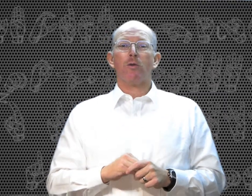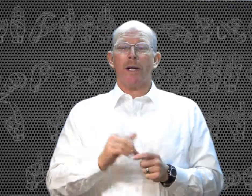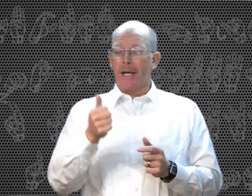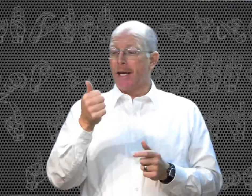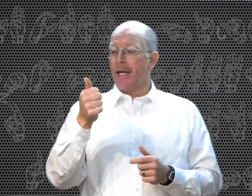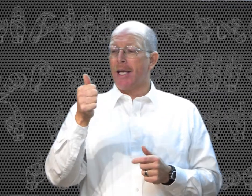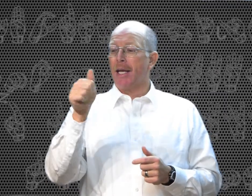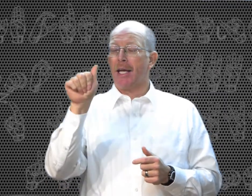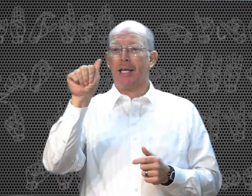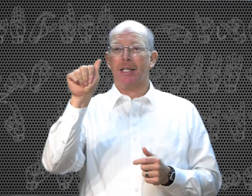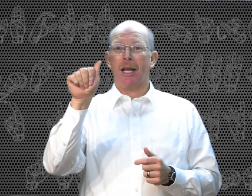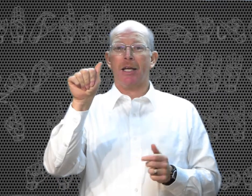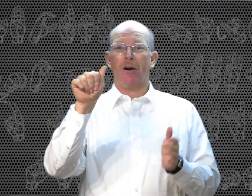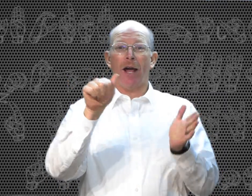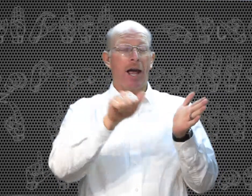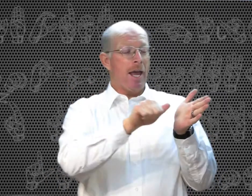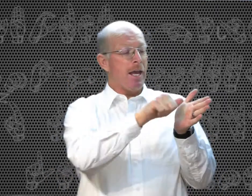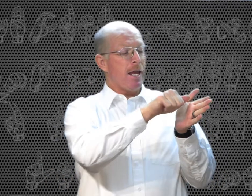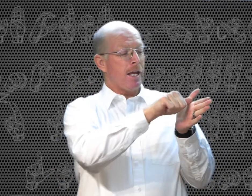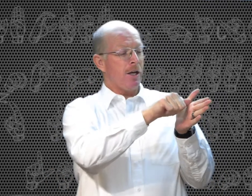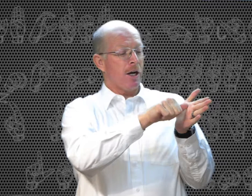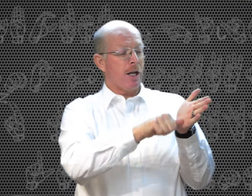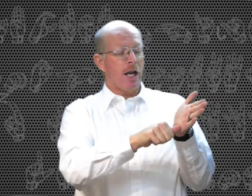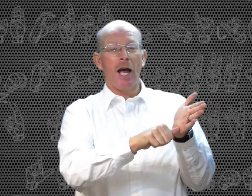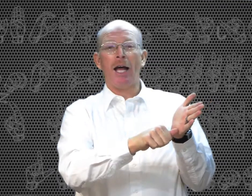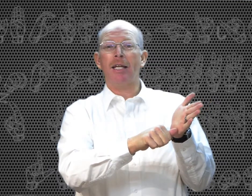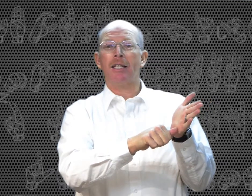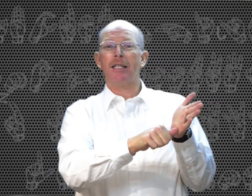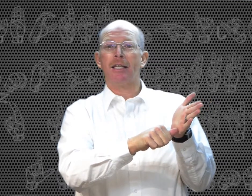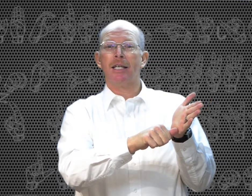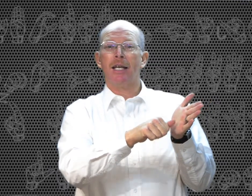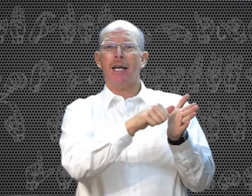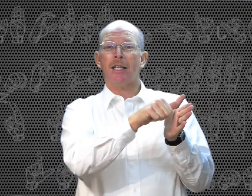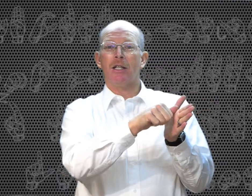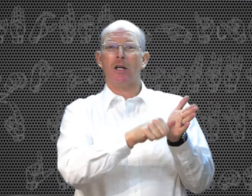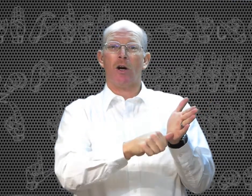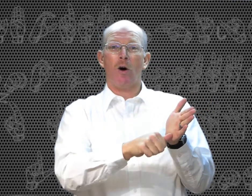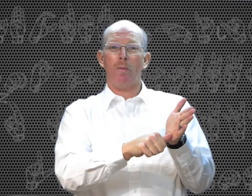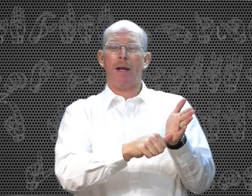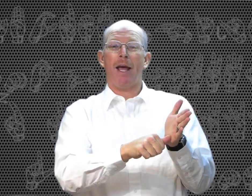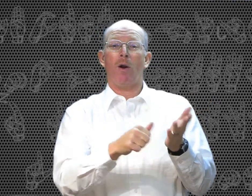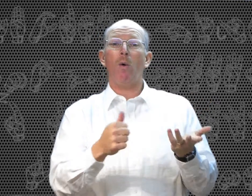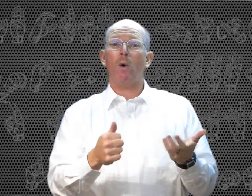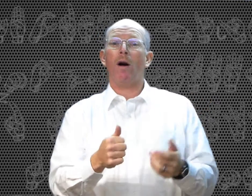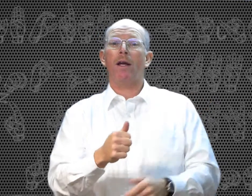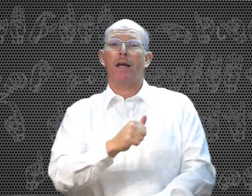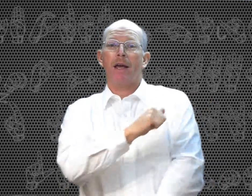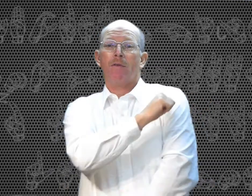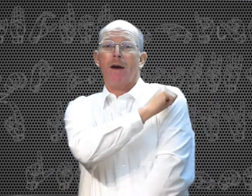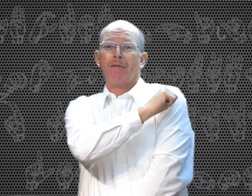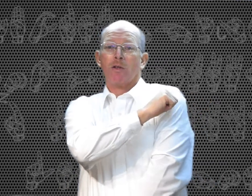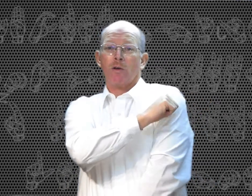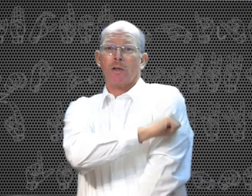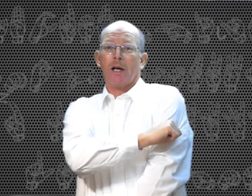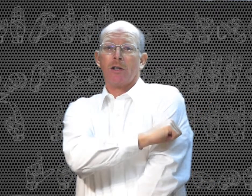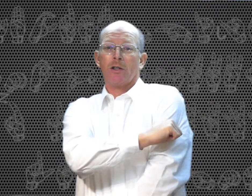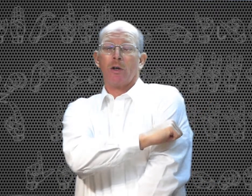Surgery. Take your A, and you're going to cut into your open hand. Or, if you have surgery on your